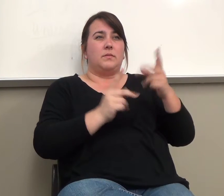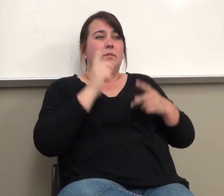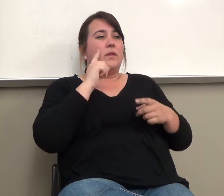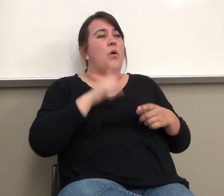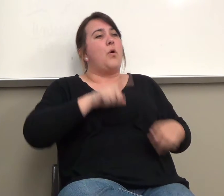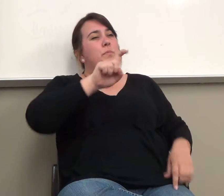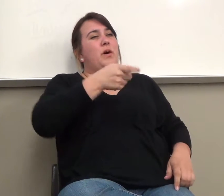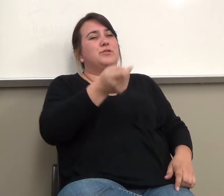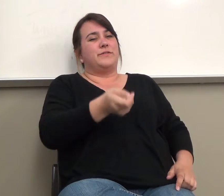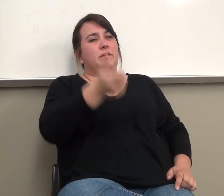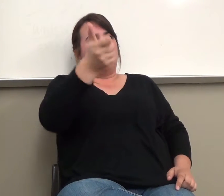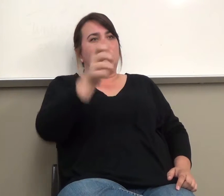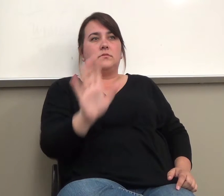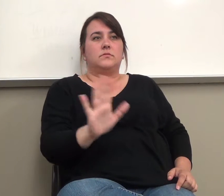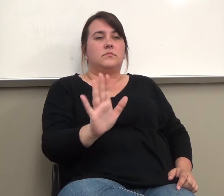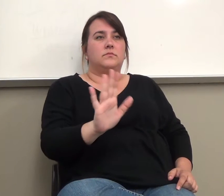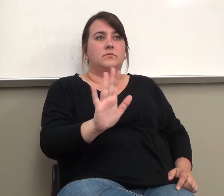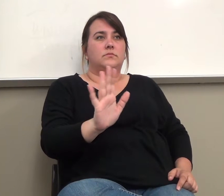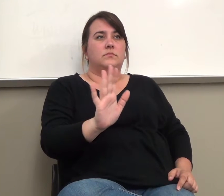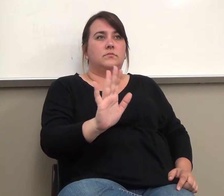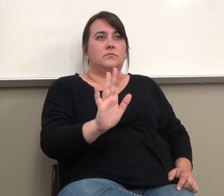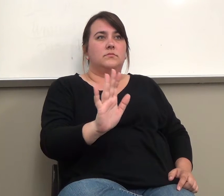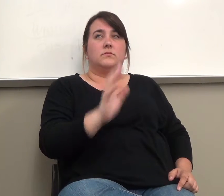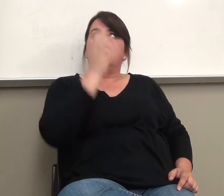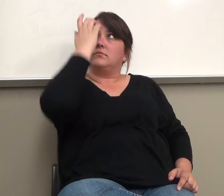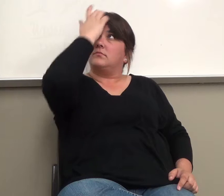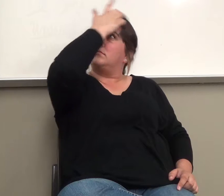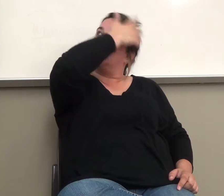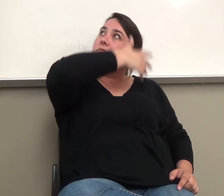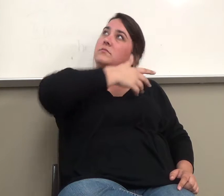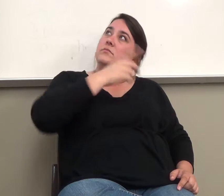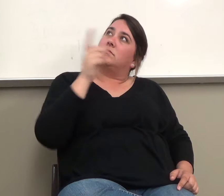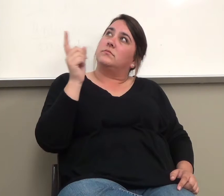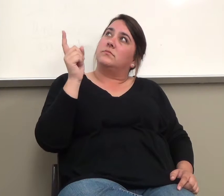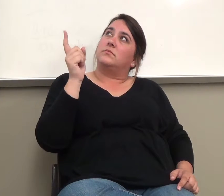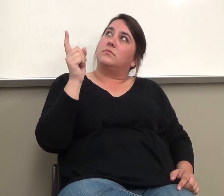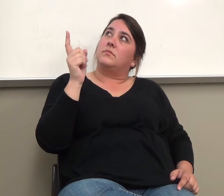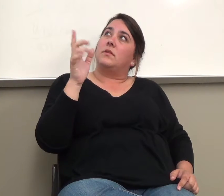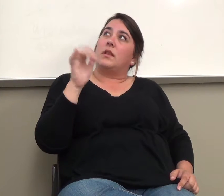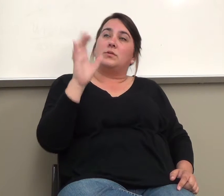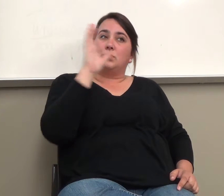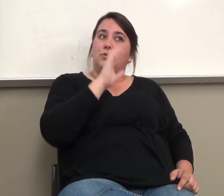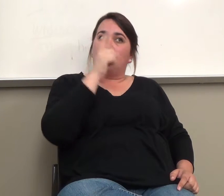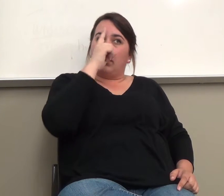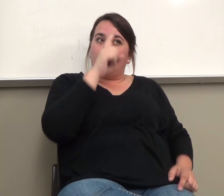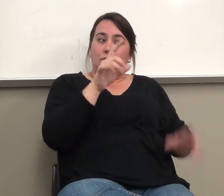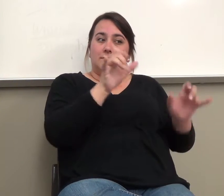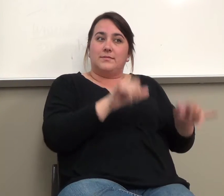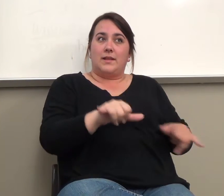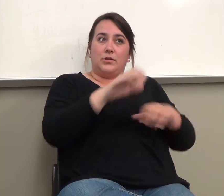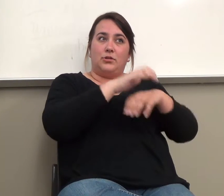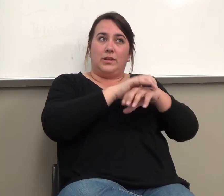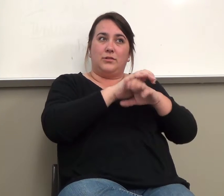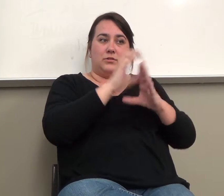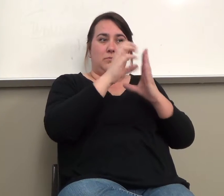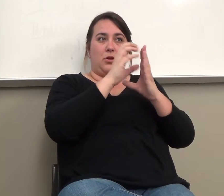out and that kind of thing. Remember, this is what you're looking for. So you're editing this paragraph for standard